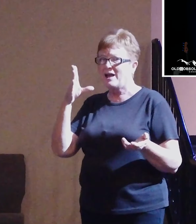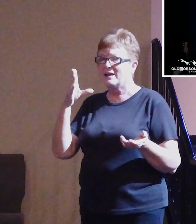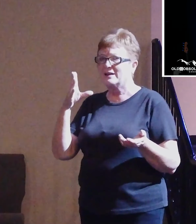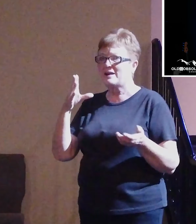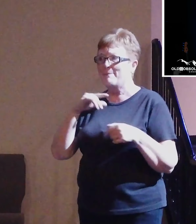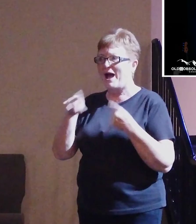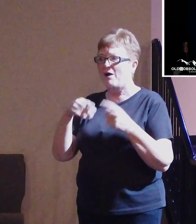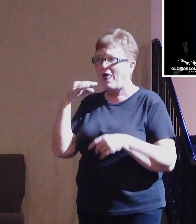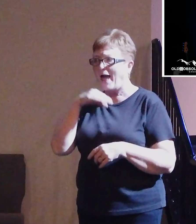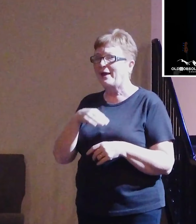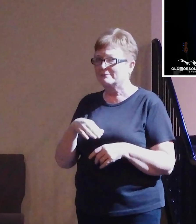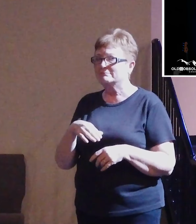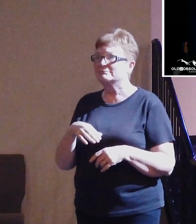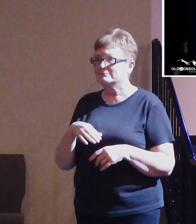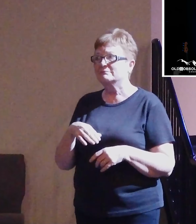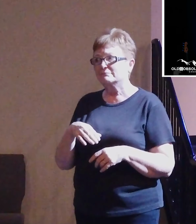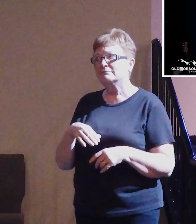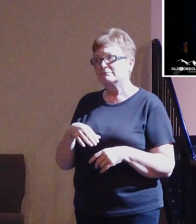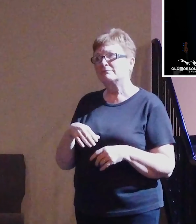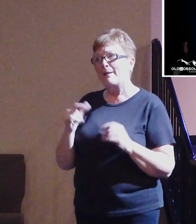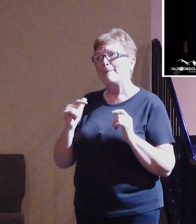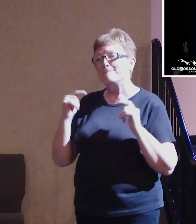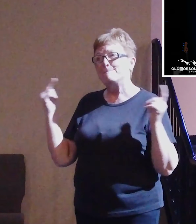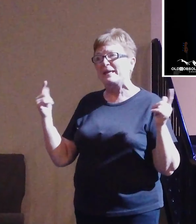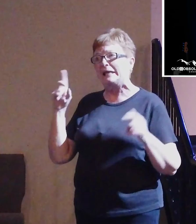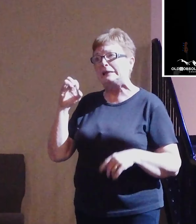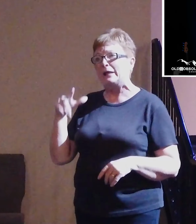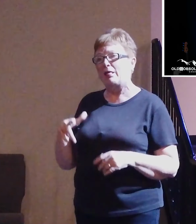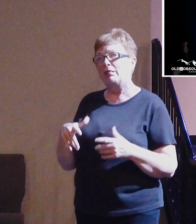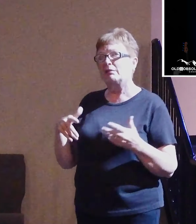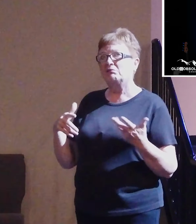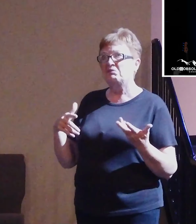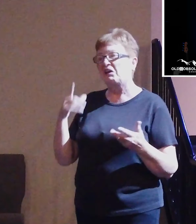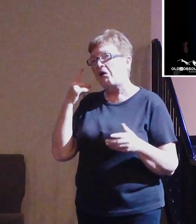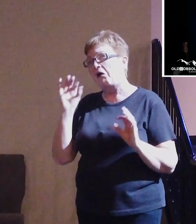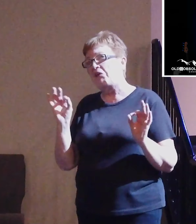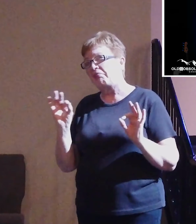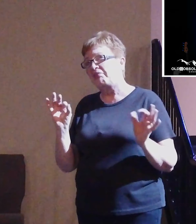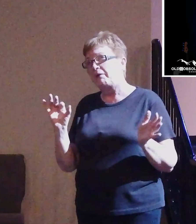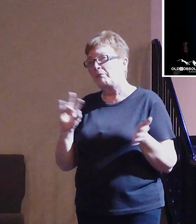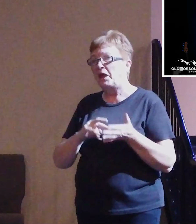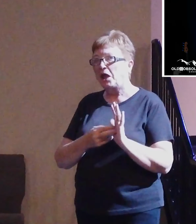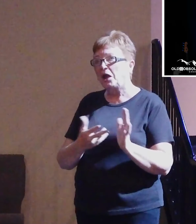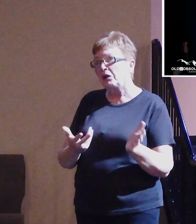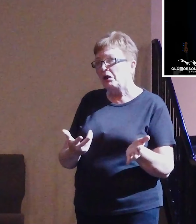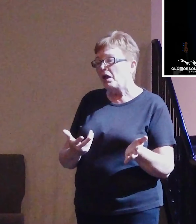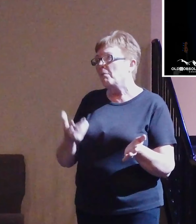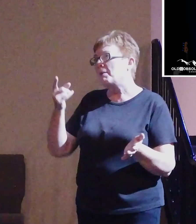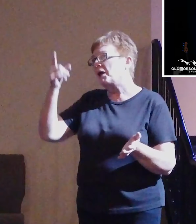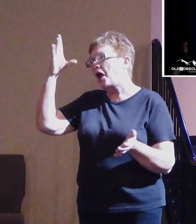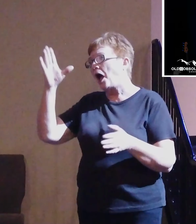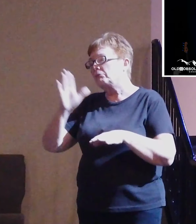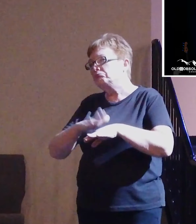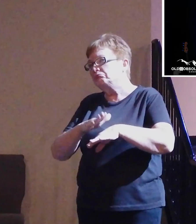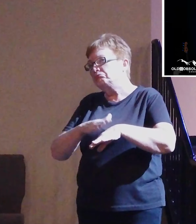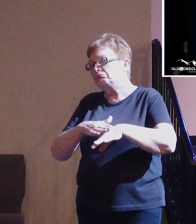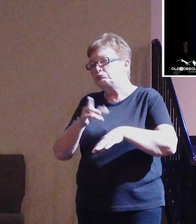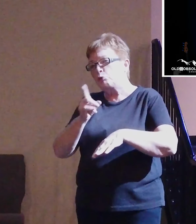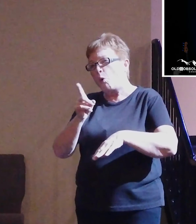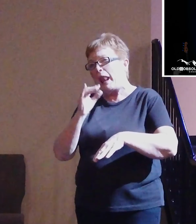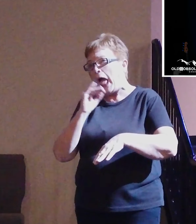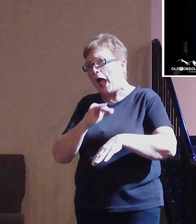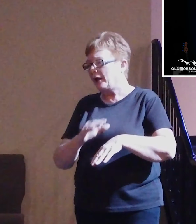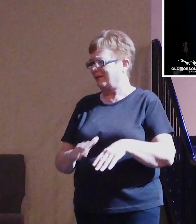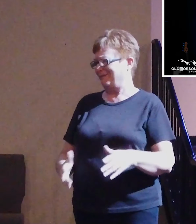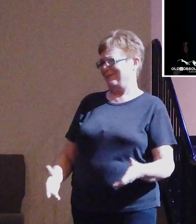Big deal. Not so much of a big deal. Slap on the wrist or something more